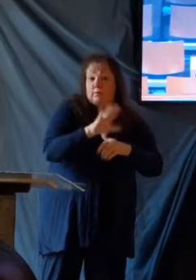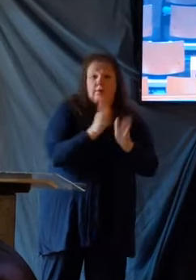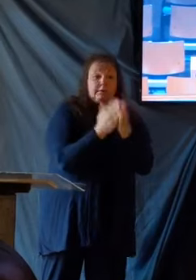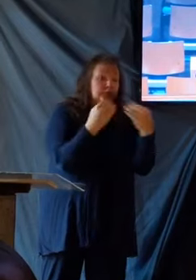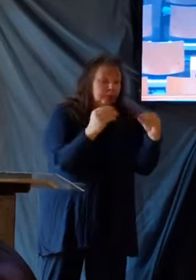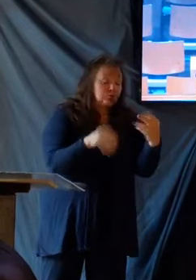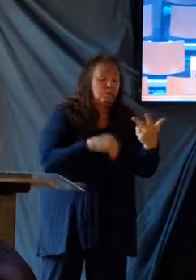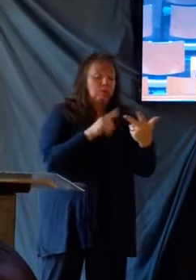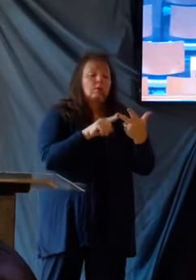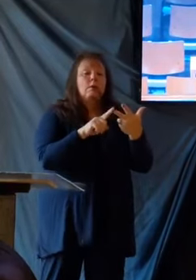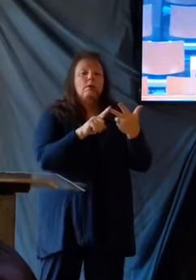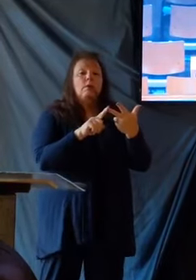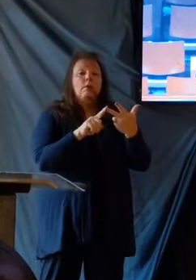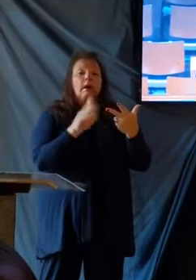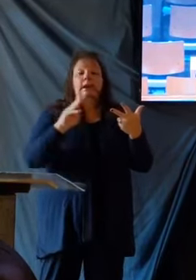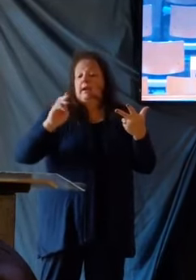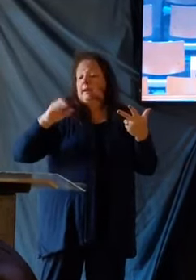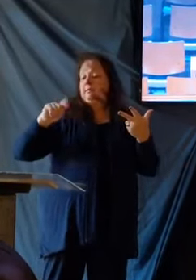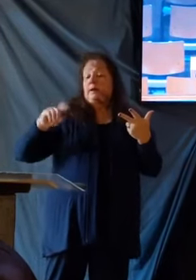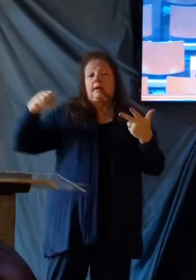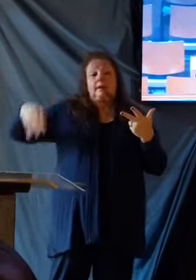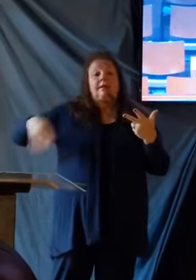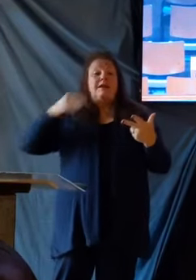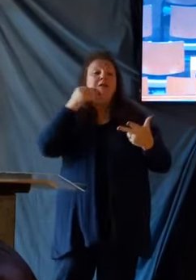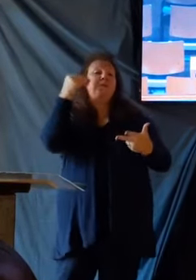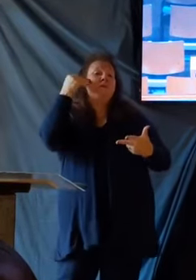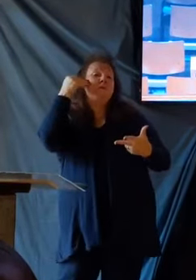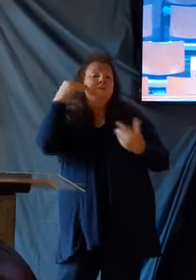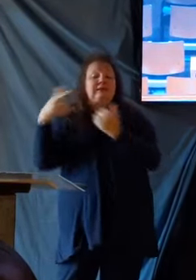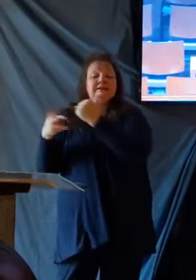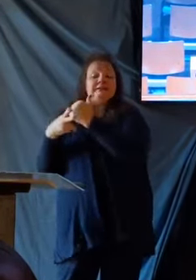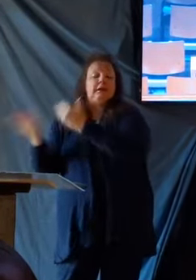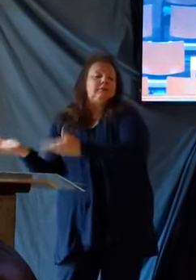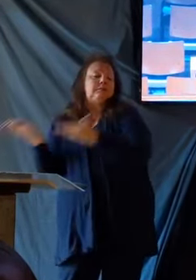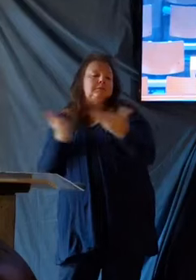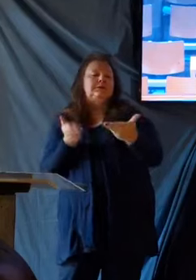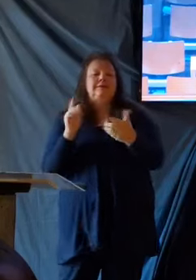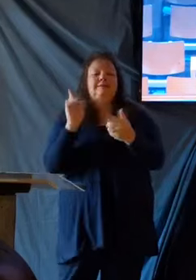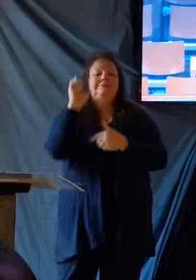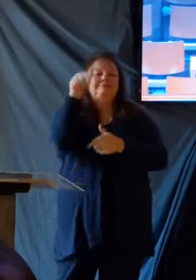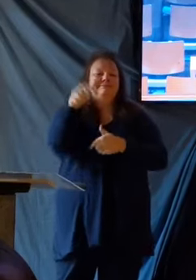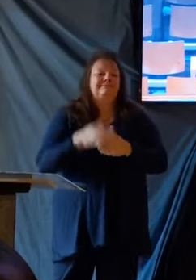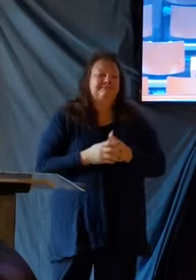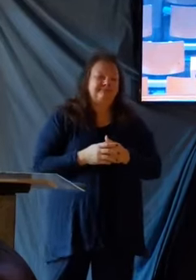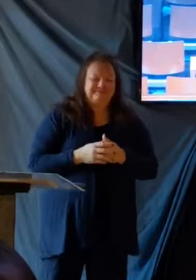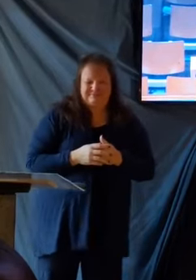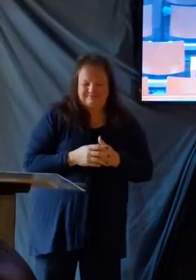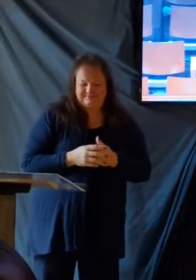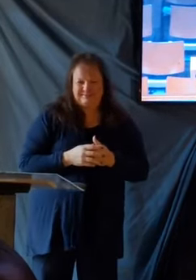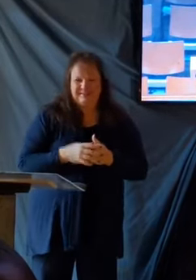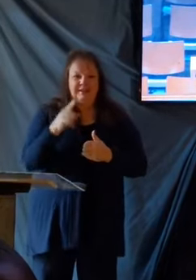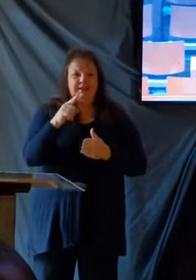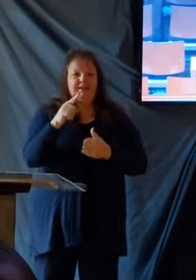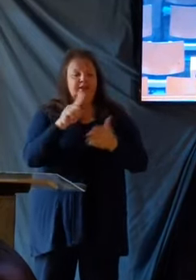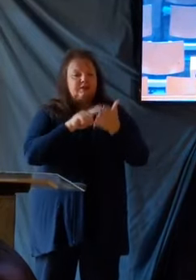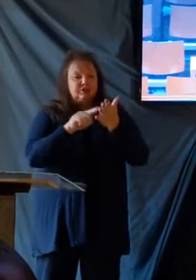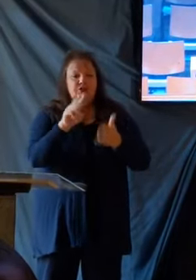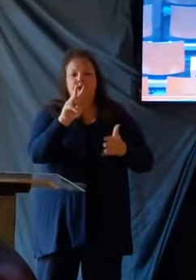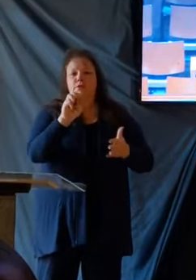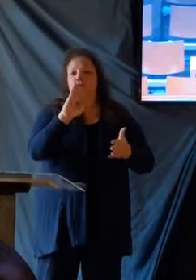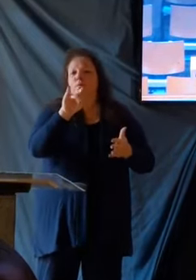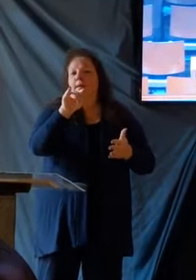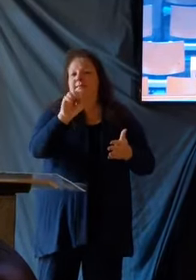or you can put it in a bucket at home and save it up until we get back together again. You've checked the website to